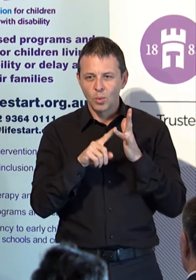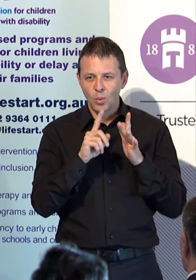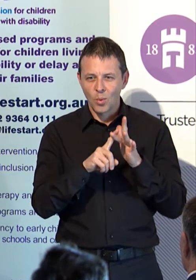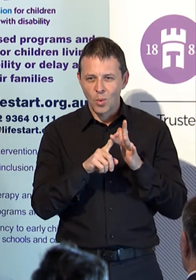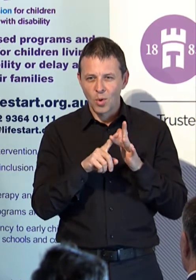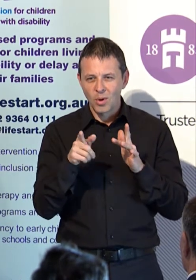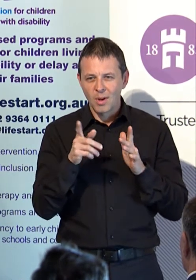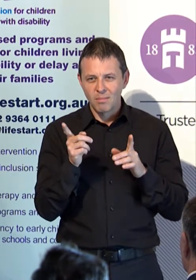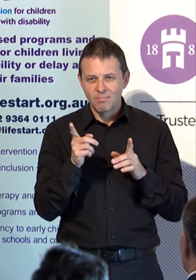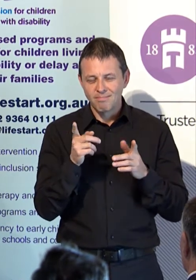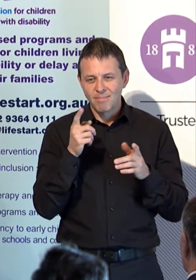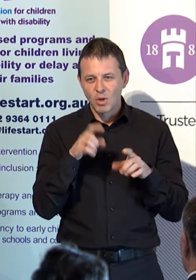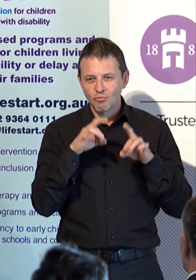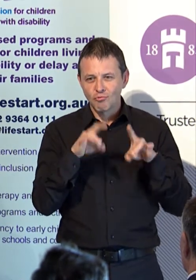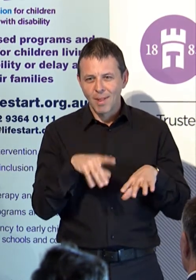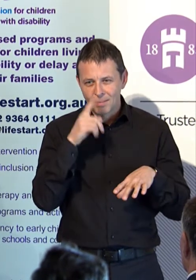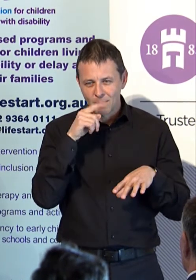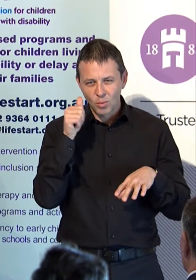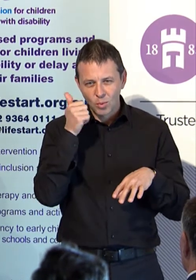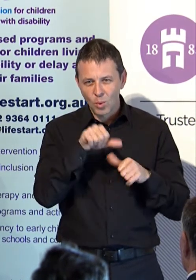well known to everyone in Australia, and